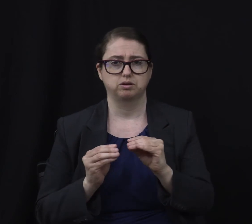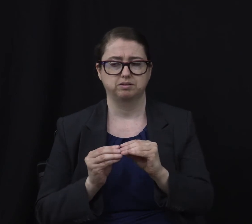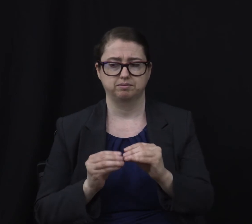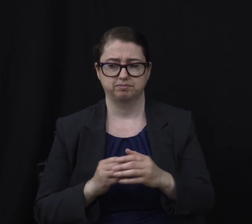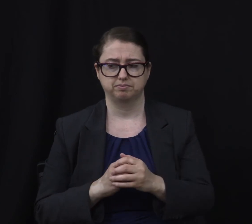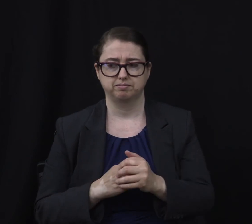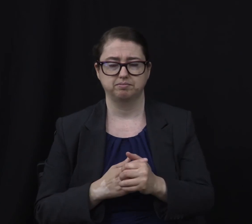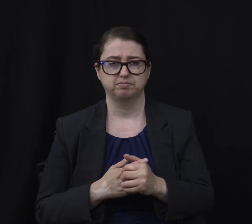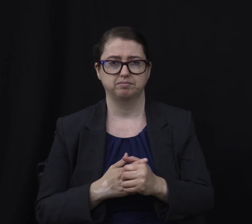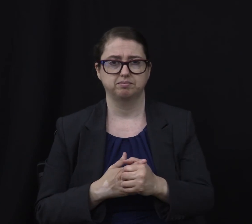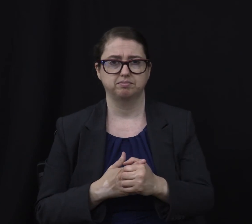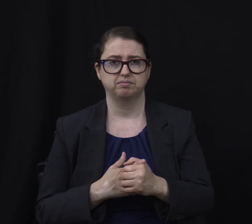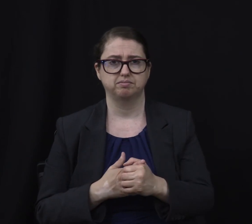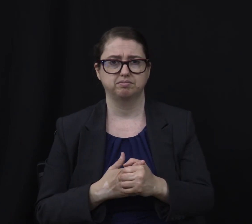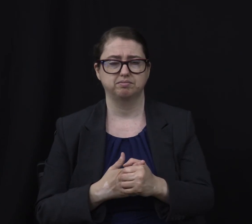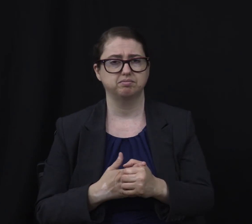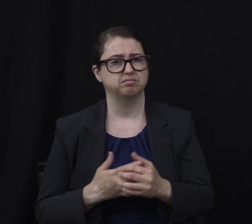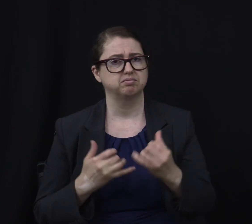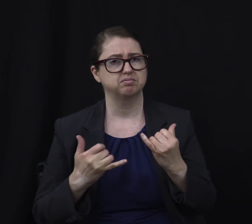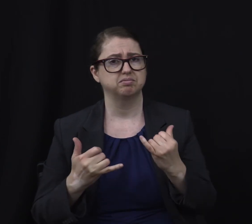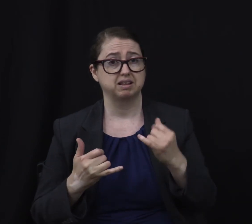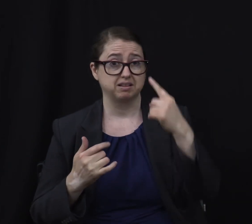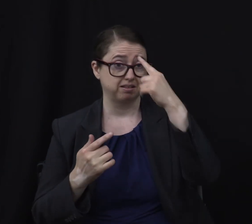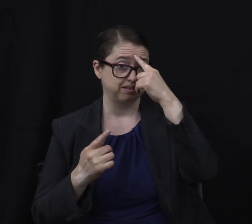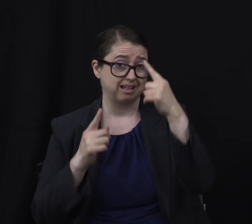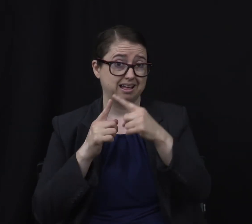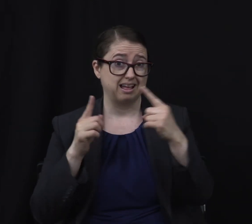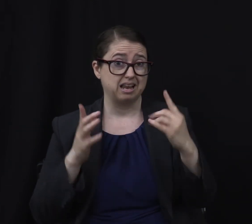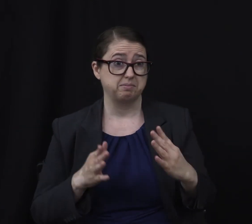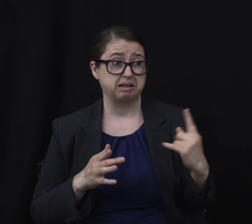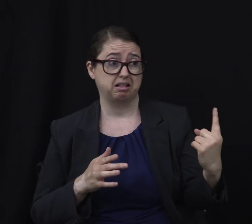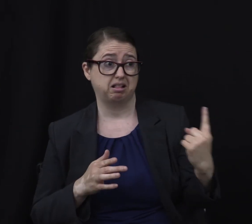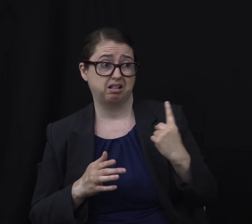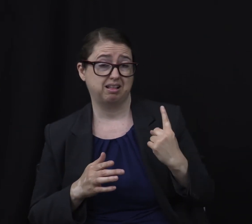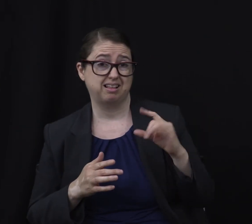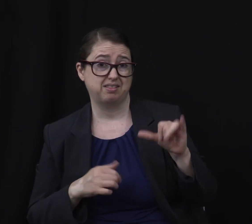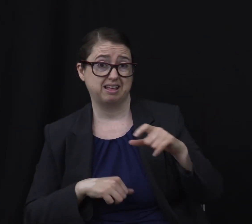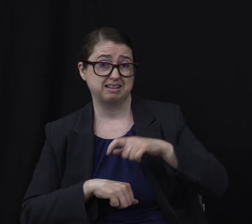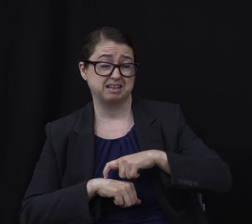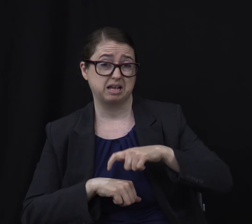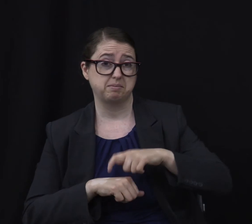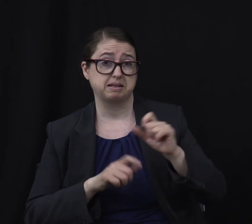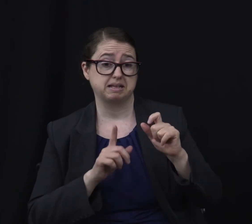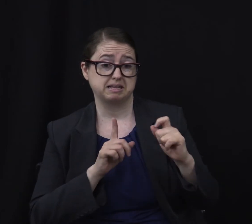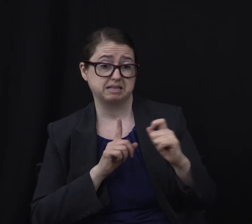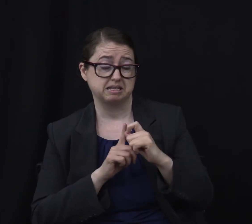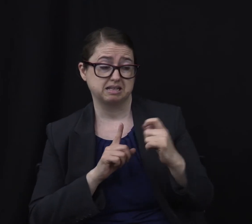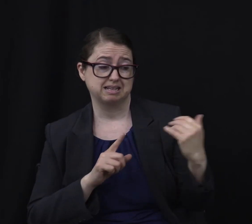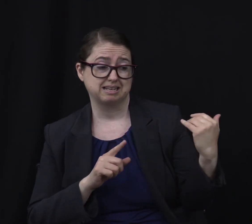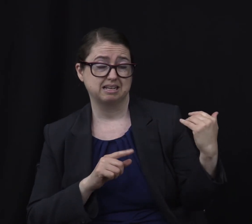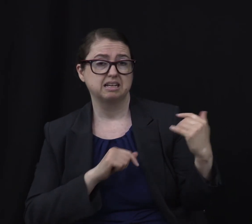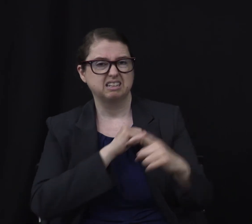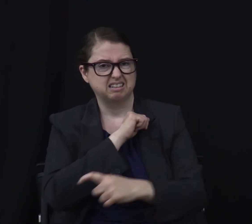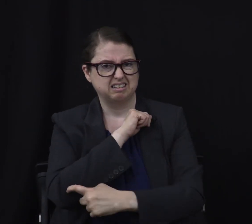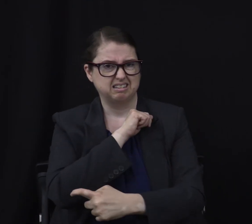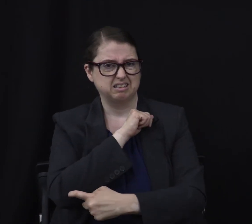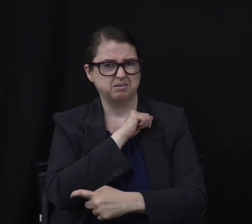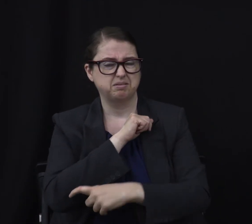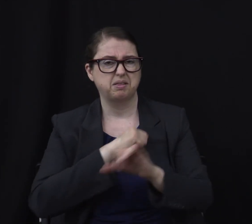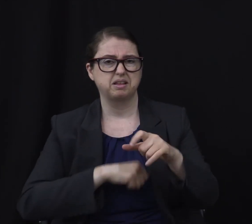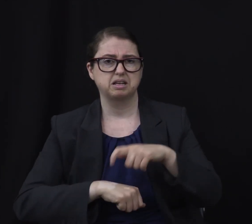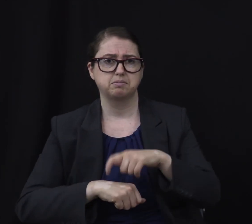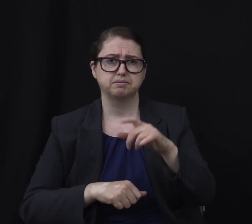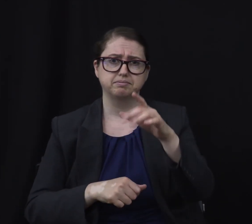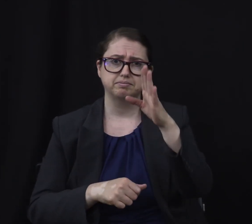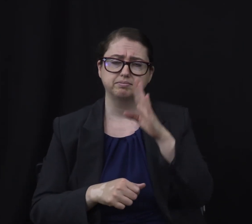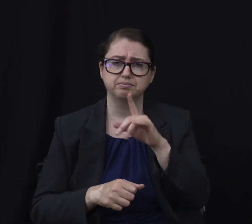telling me that the enemy can come to me in those times and tempt me in those times when the promises of God are on my lips